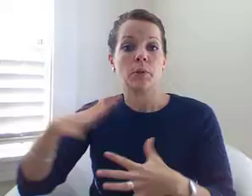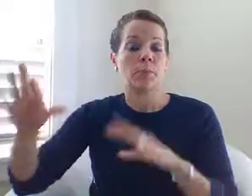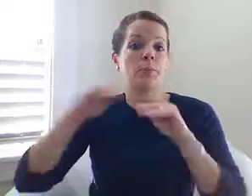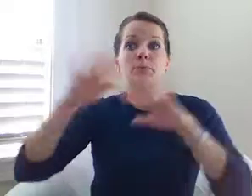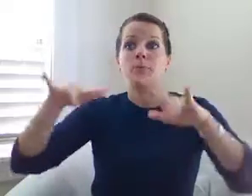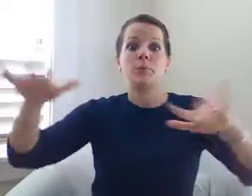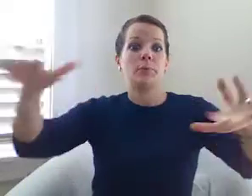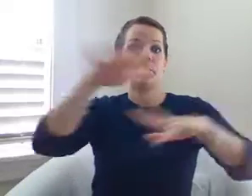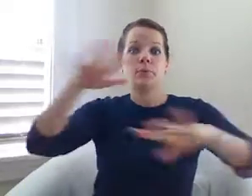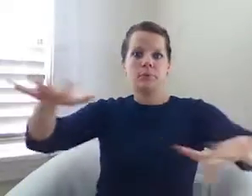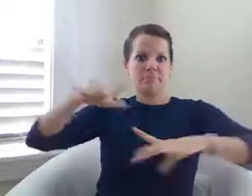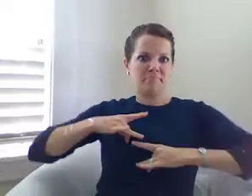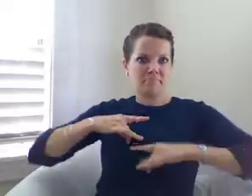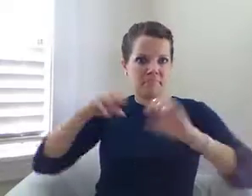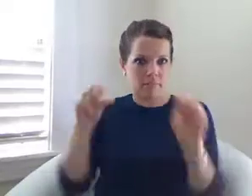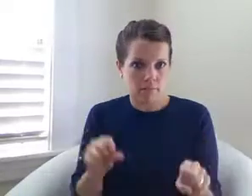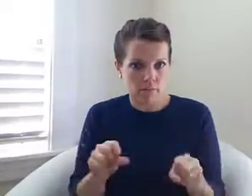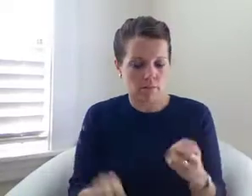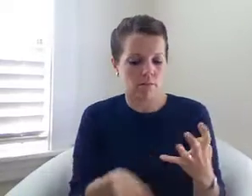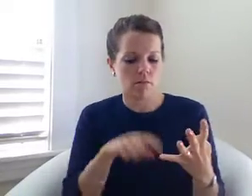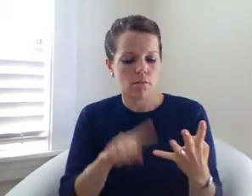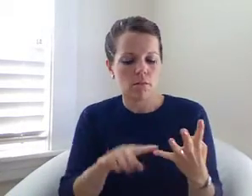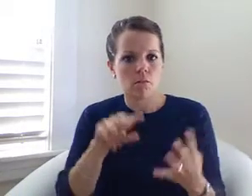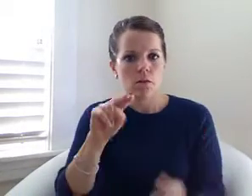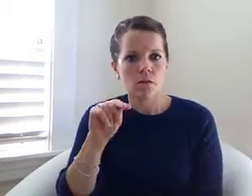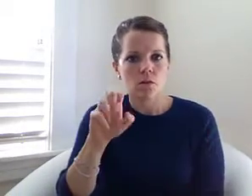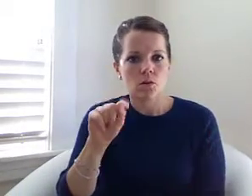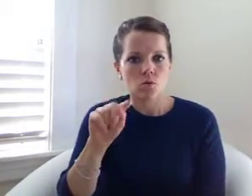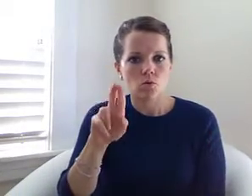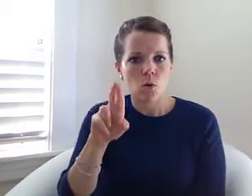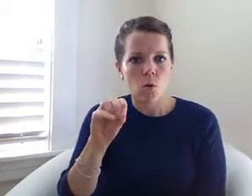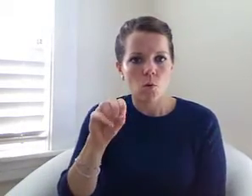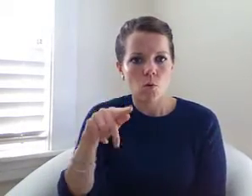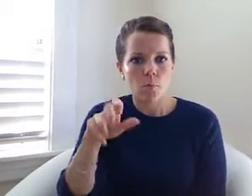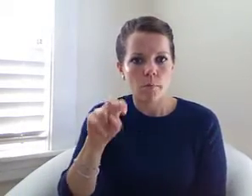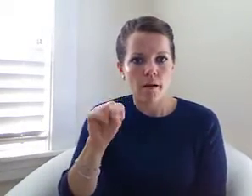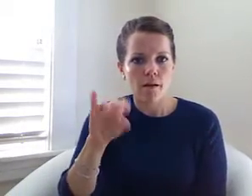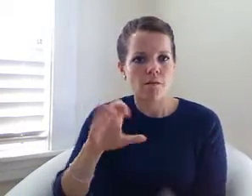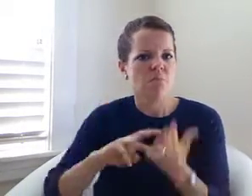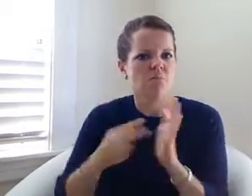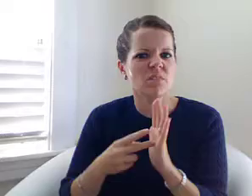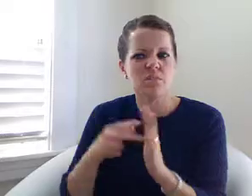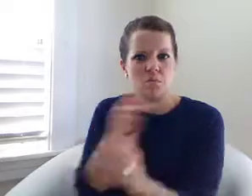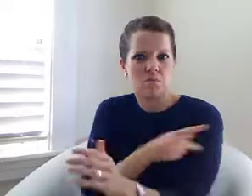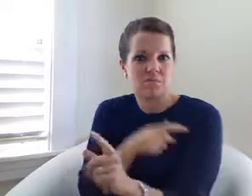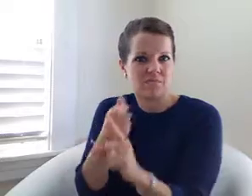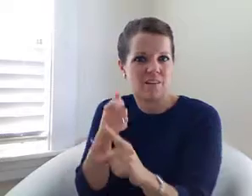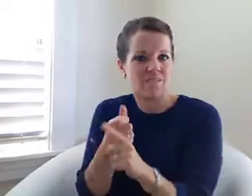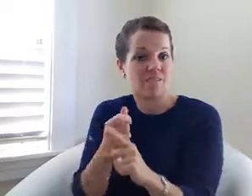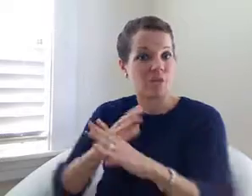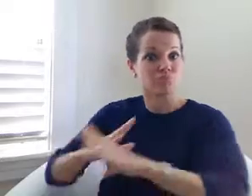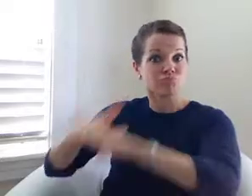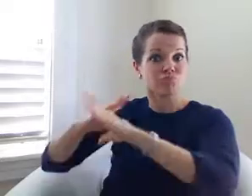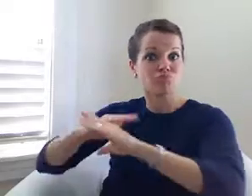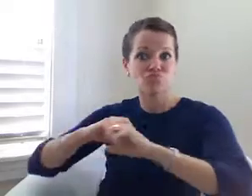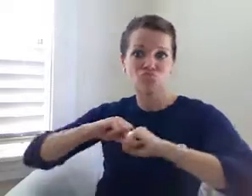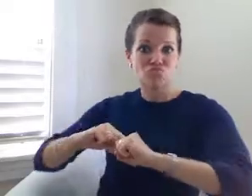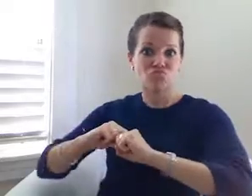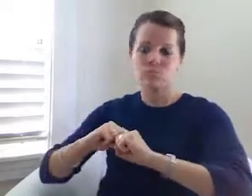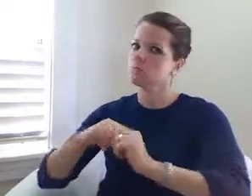neutropenic or reverse isolations refer to a patient whose immune system is compromised and thereby making them vulnerable to us and what we may or may not